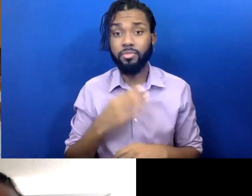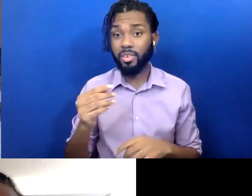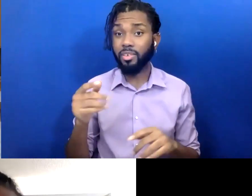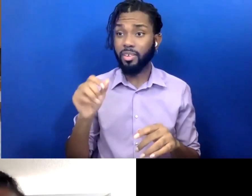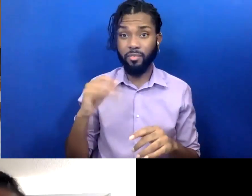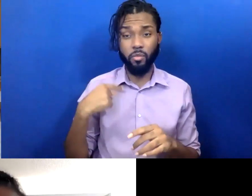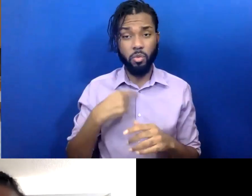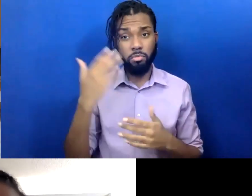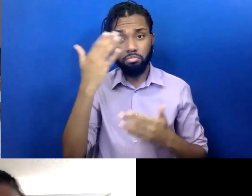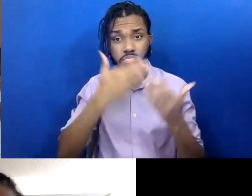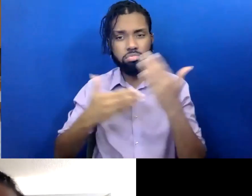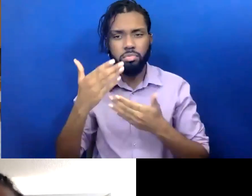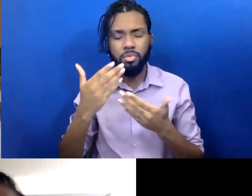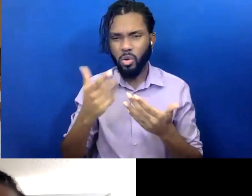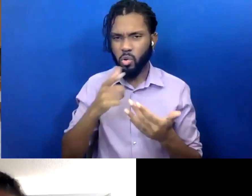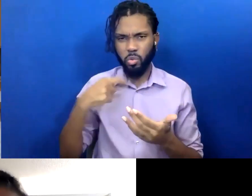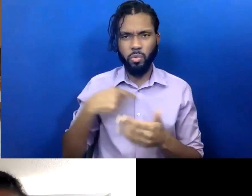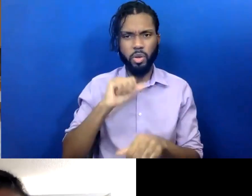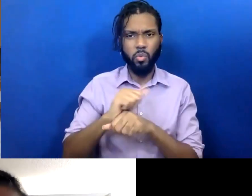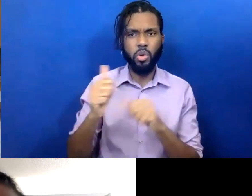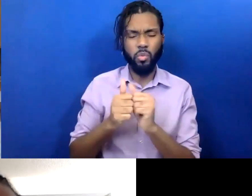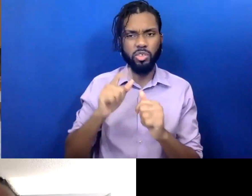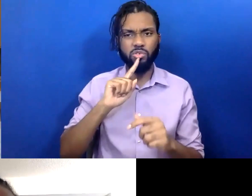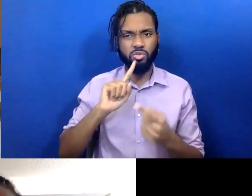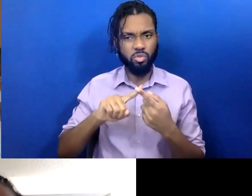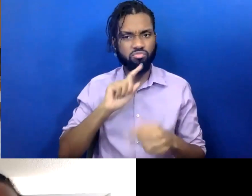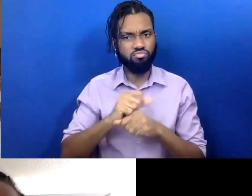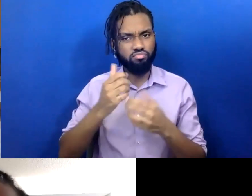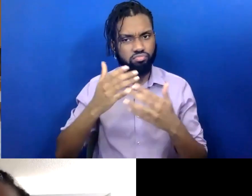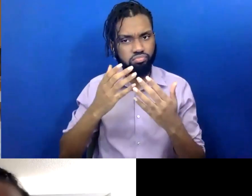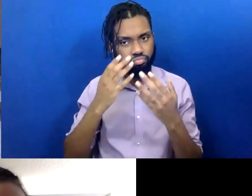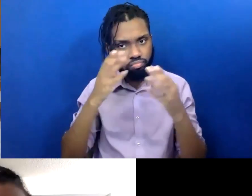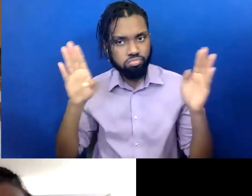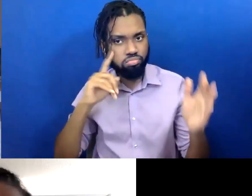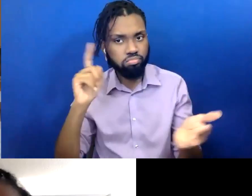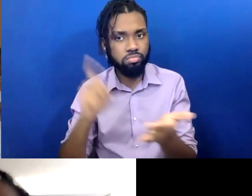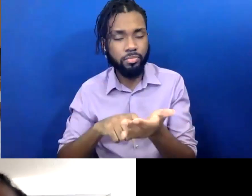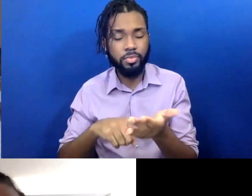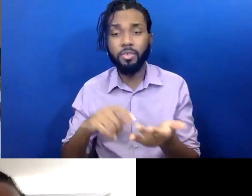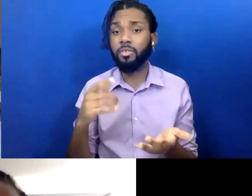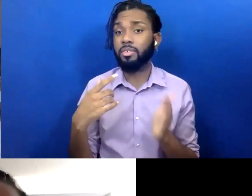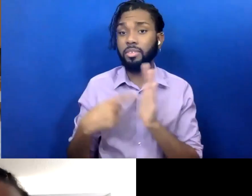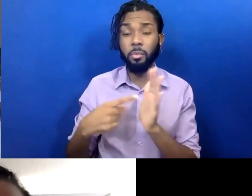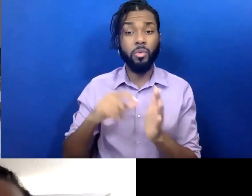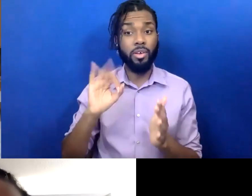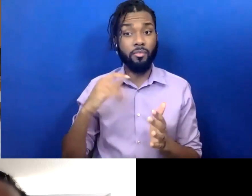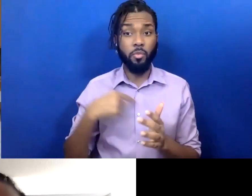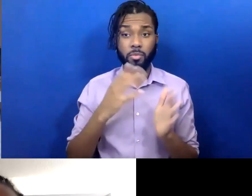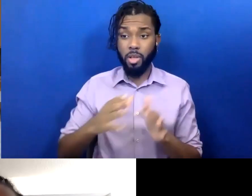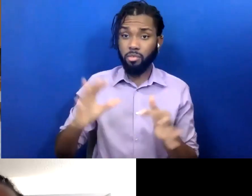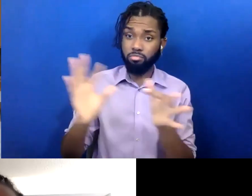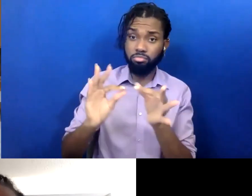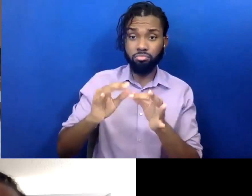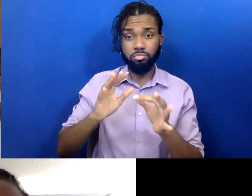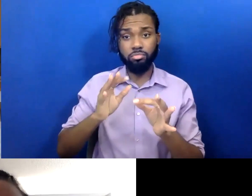who are we working with in order to take those blinders off, right? So if we're going to be talking about a particular language